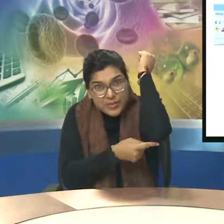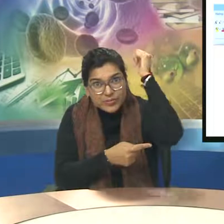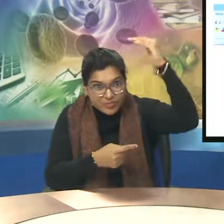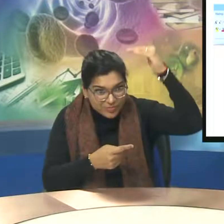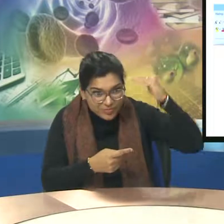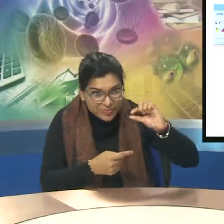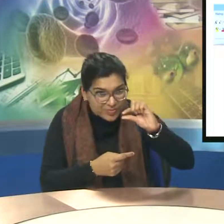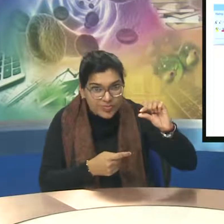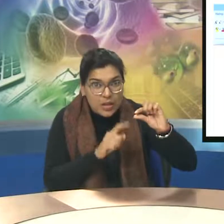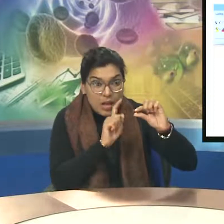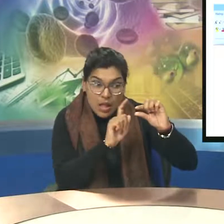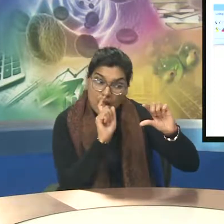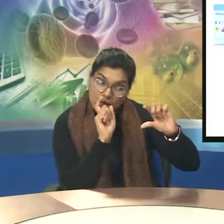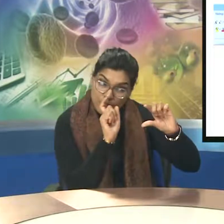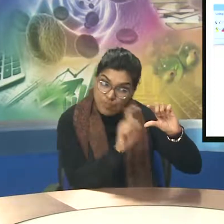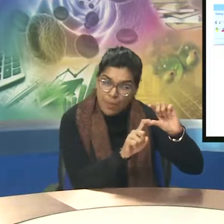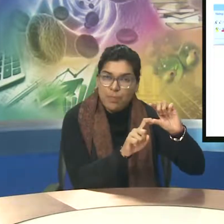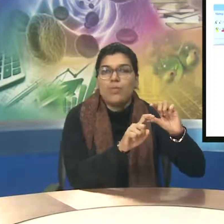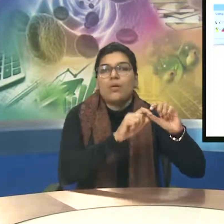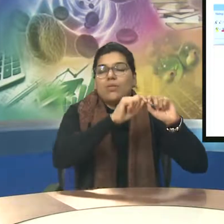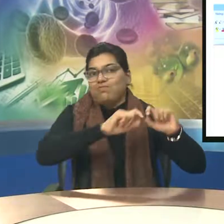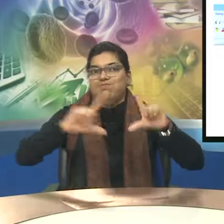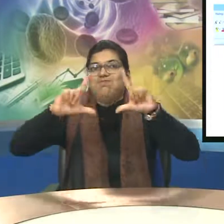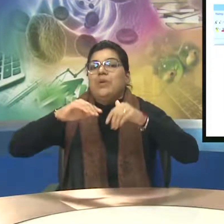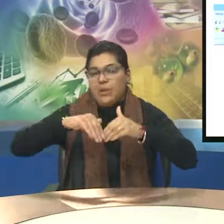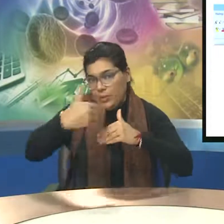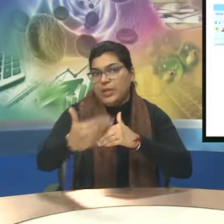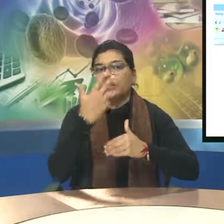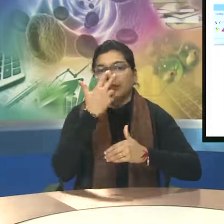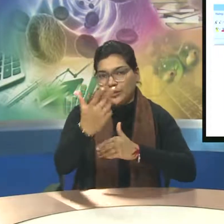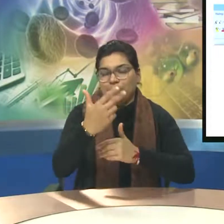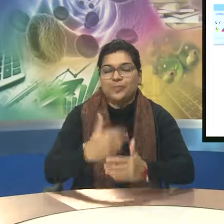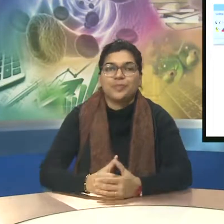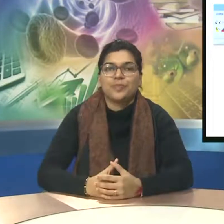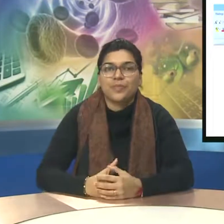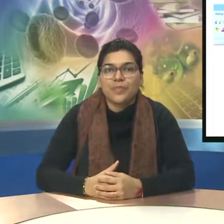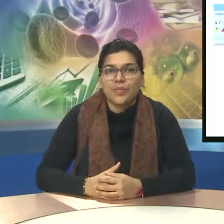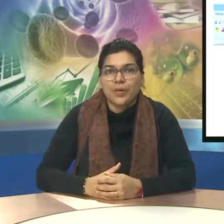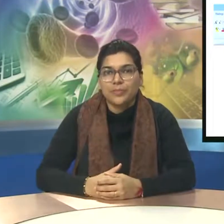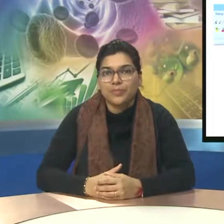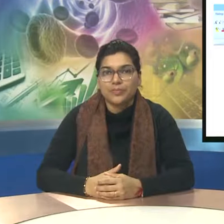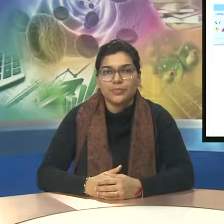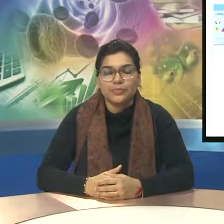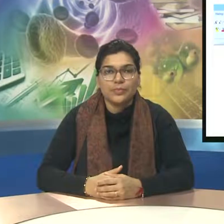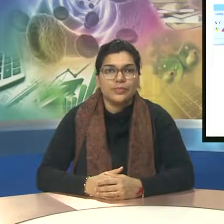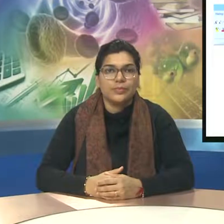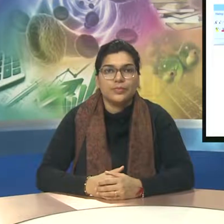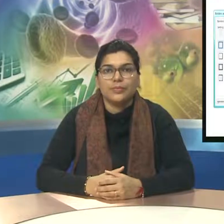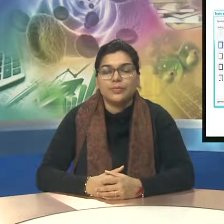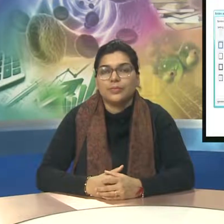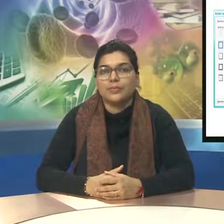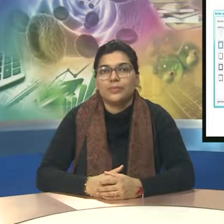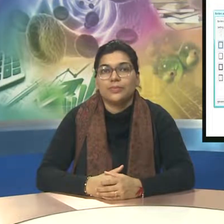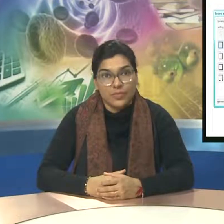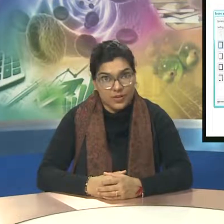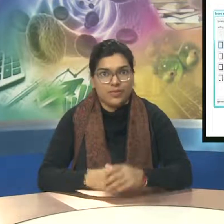For example, you can choose the desired kind of border you